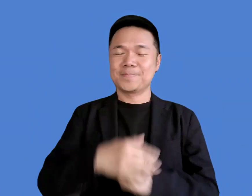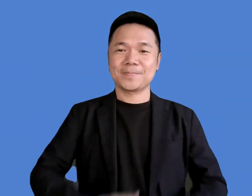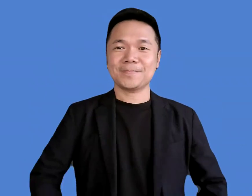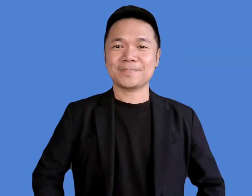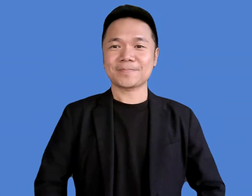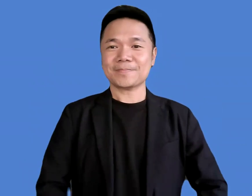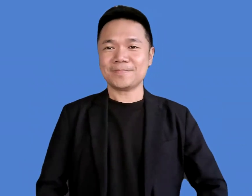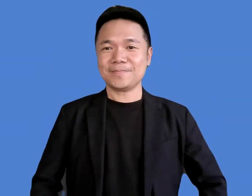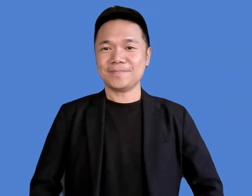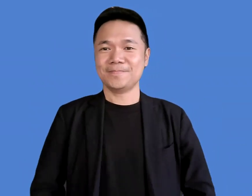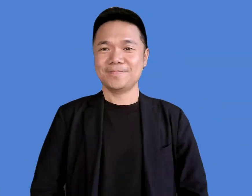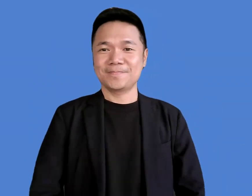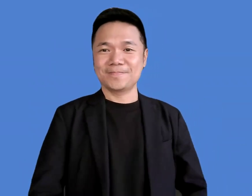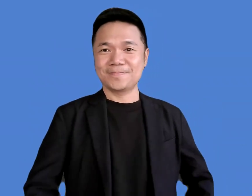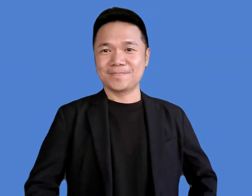Okay.